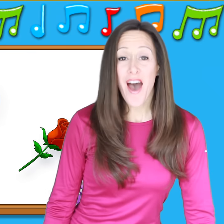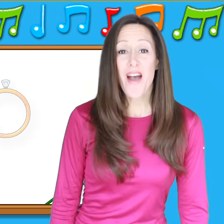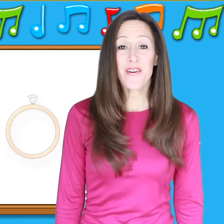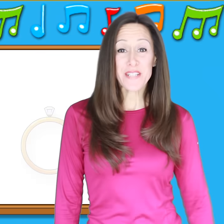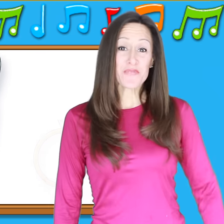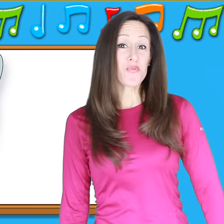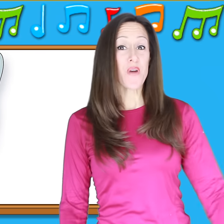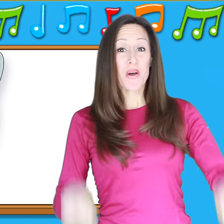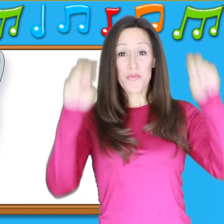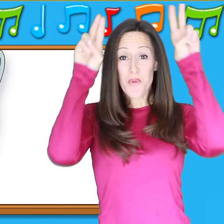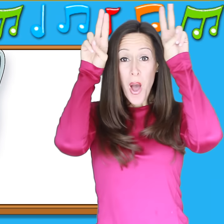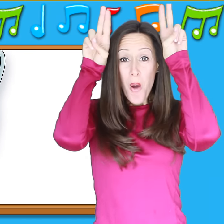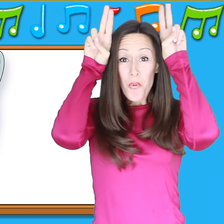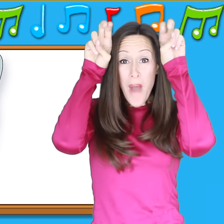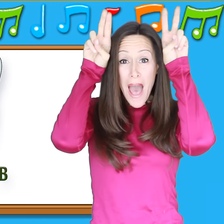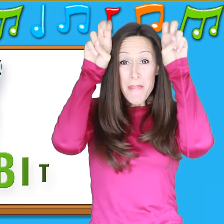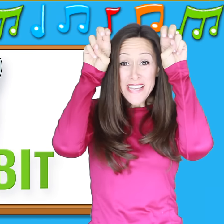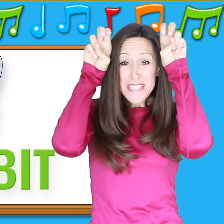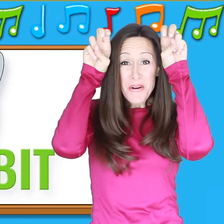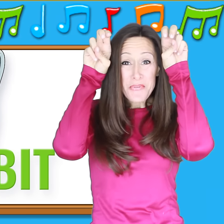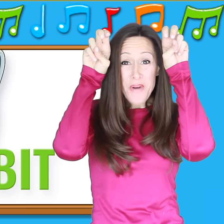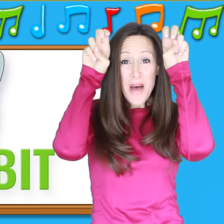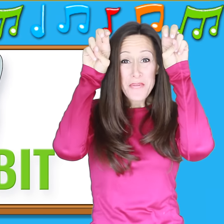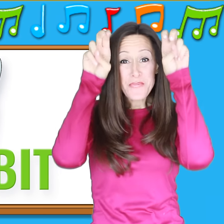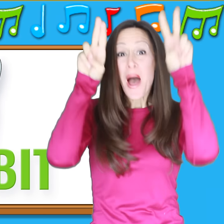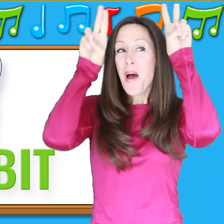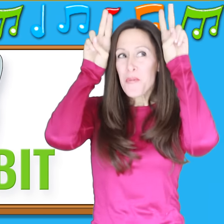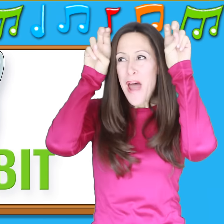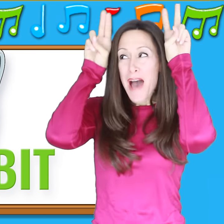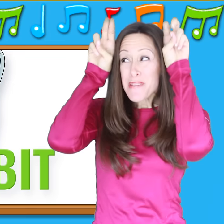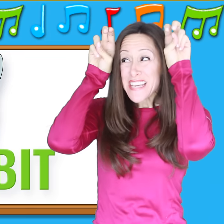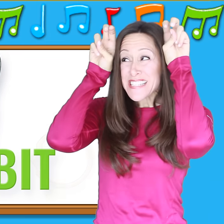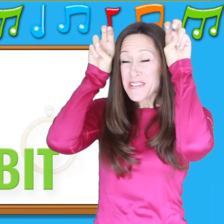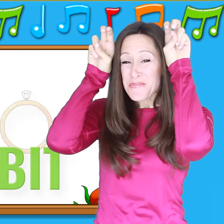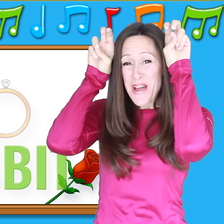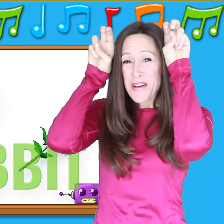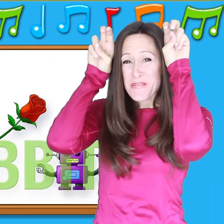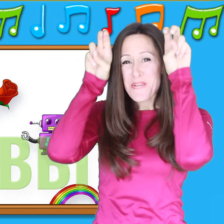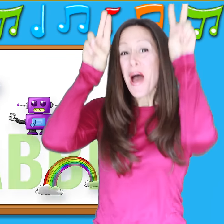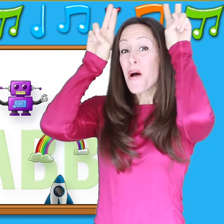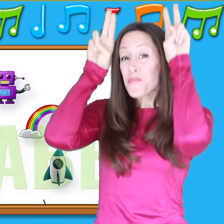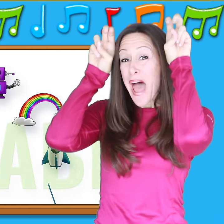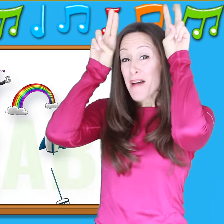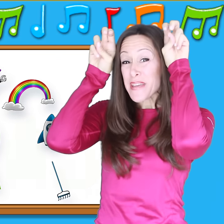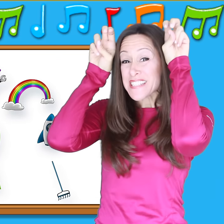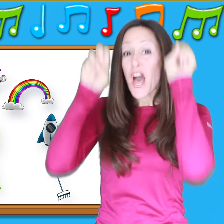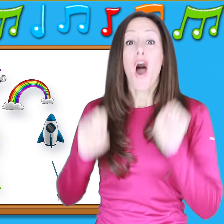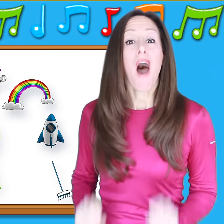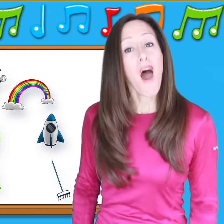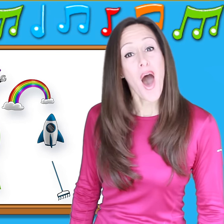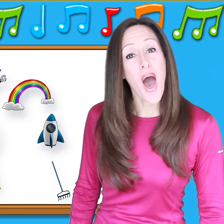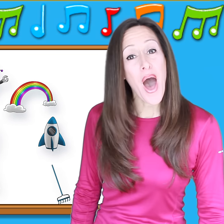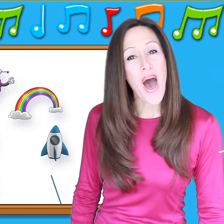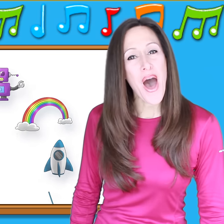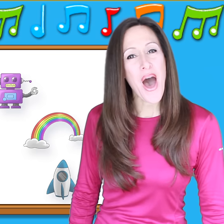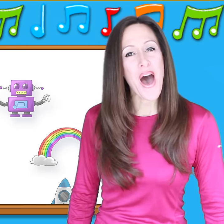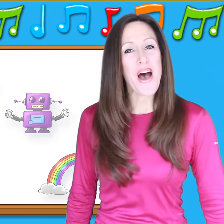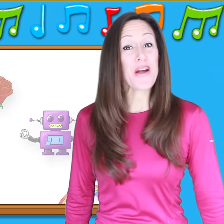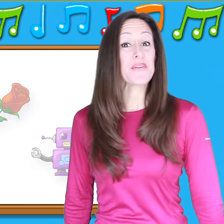R is for rabbit, rabbit, rabbit. R is